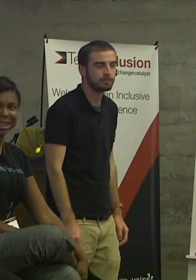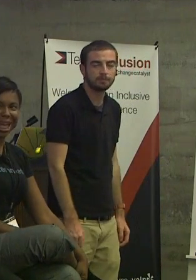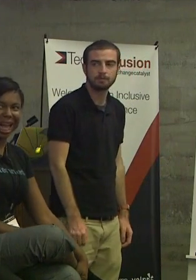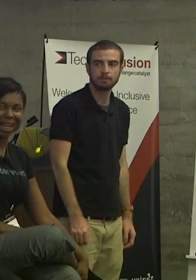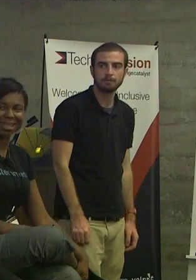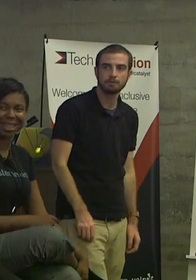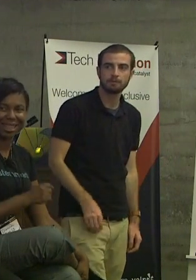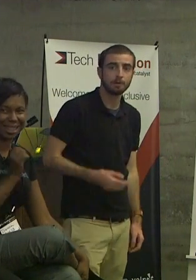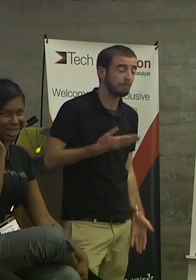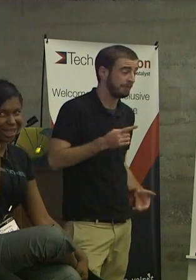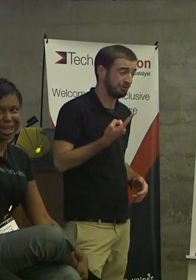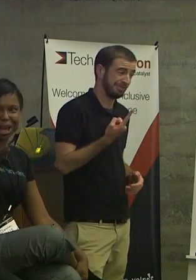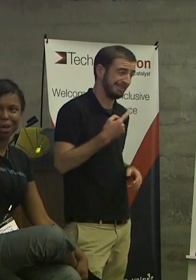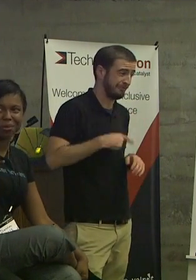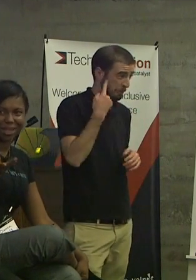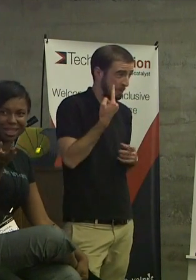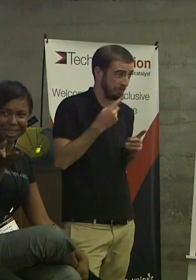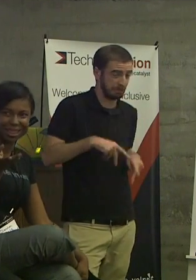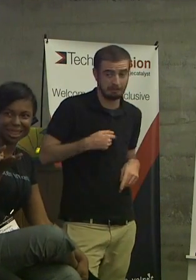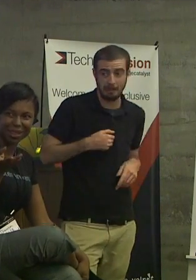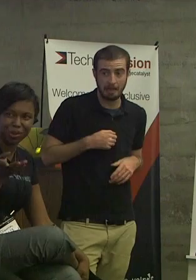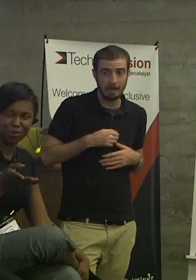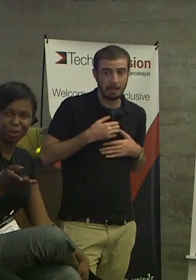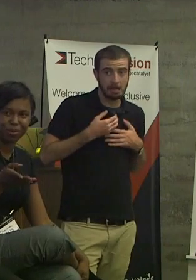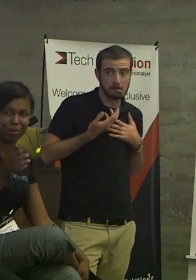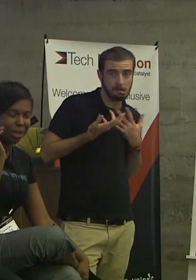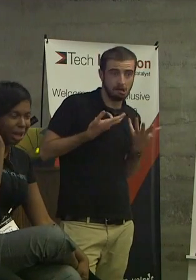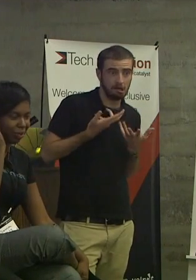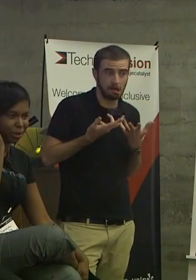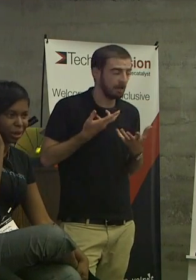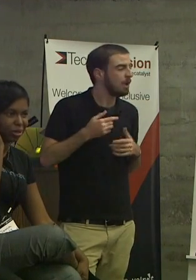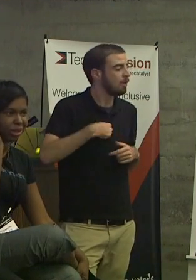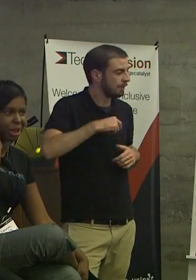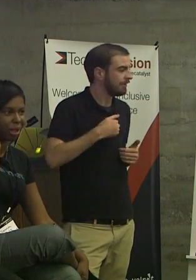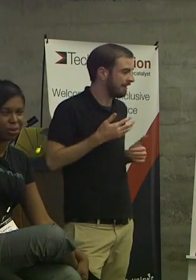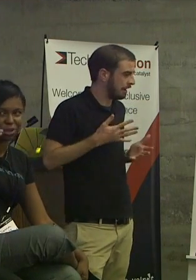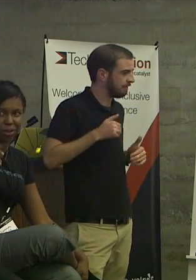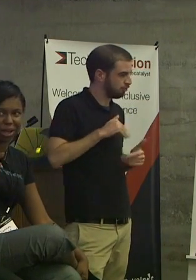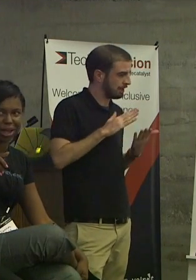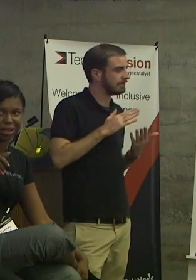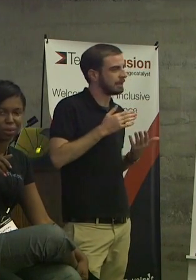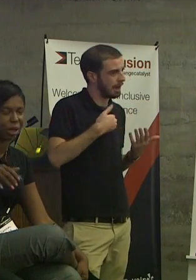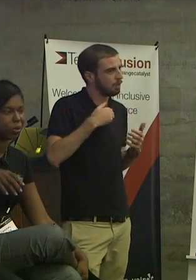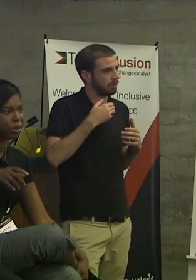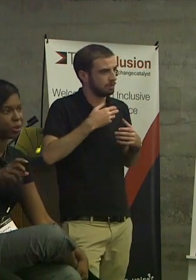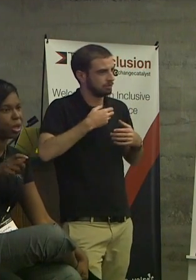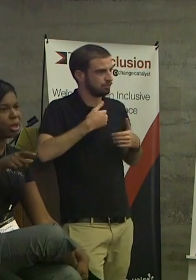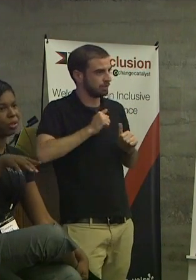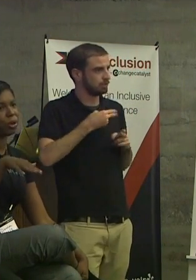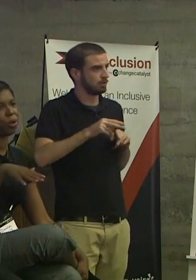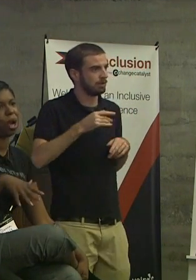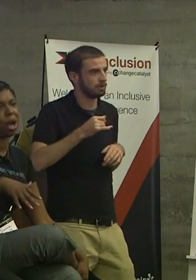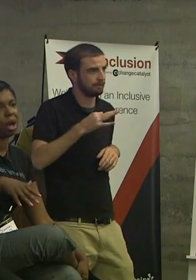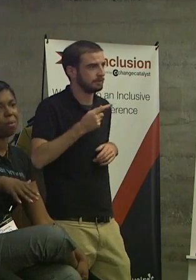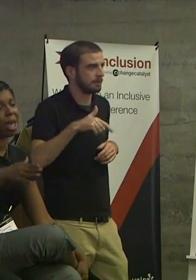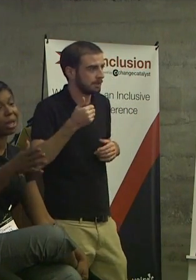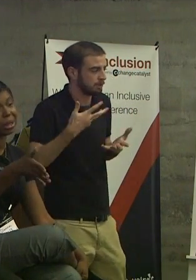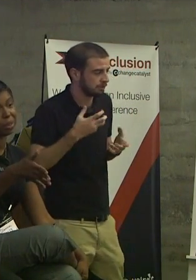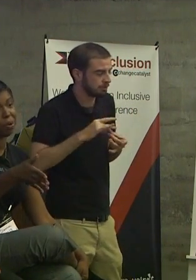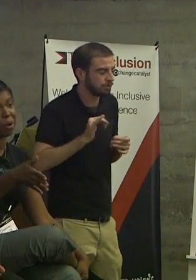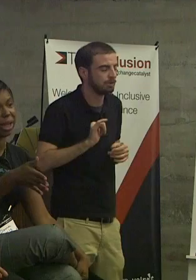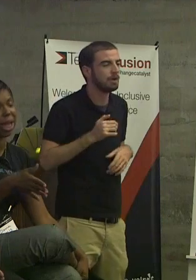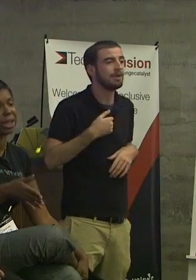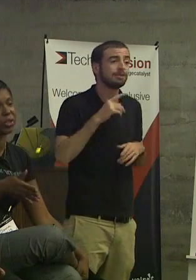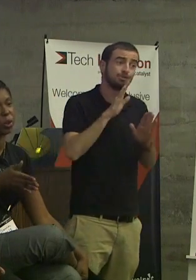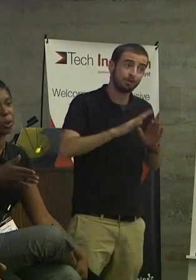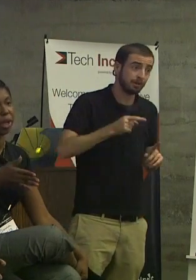Probably just have time for one person. Yeah, so. I don't want to... Yeah. We kind of address that, and I'll keep it short in case someone else wants to. So,